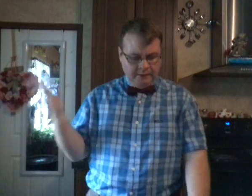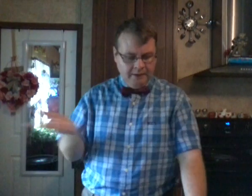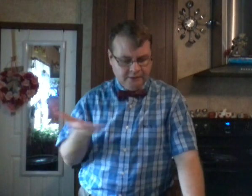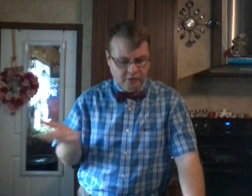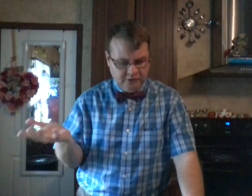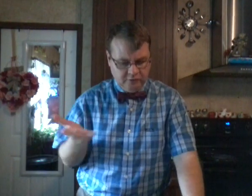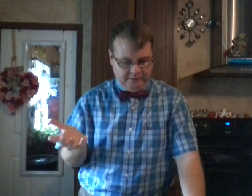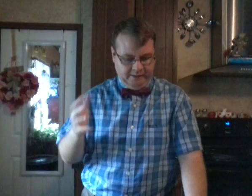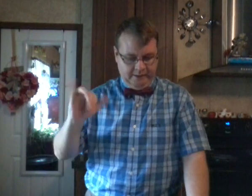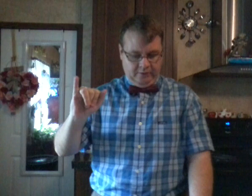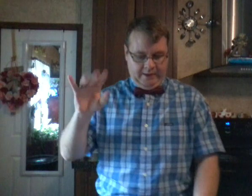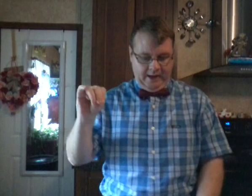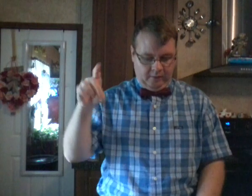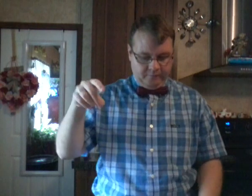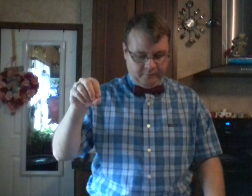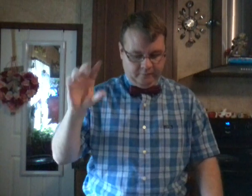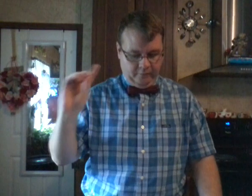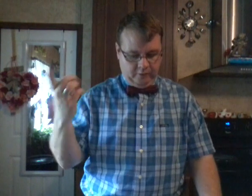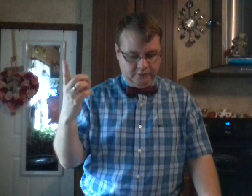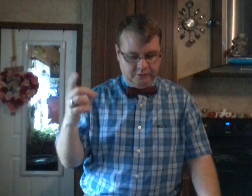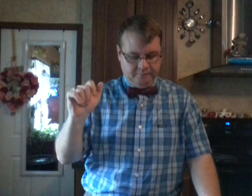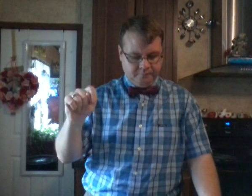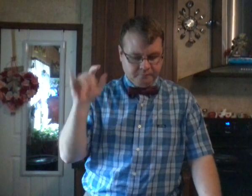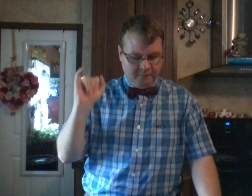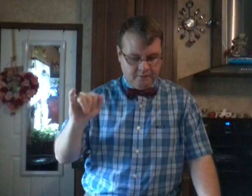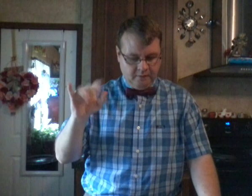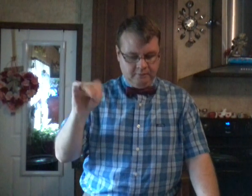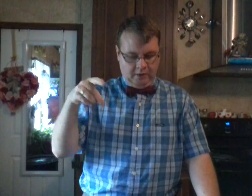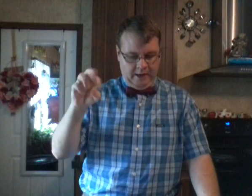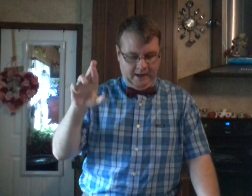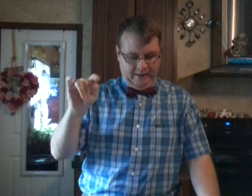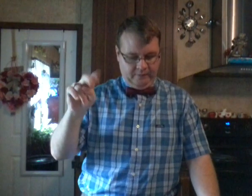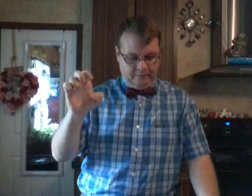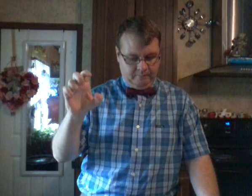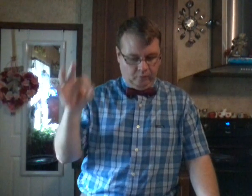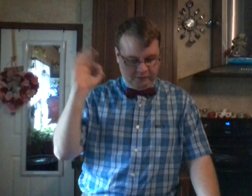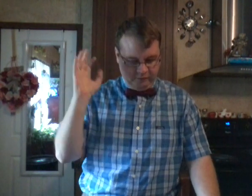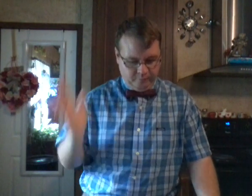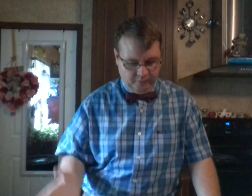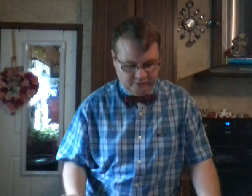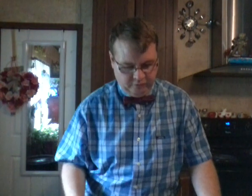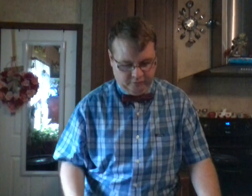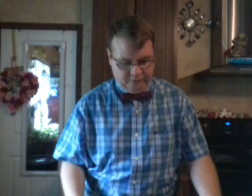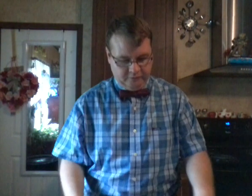And so just looking here now, first, you know, I got the importance of preachers.